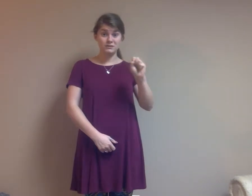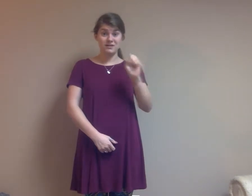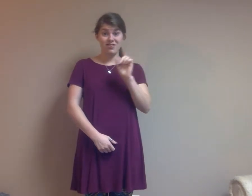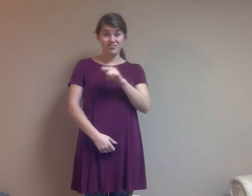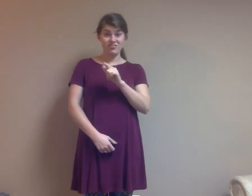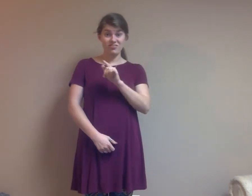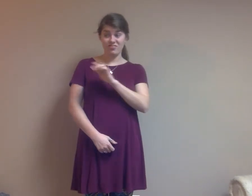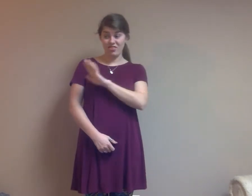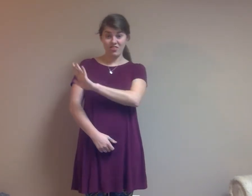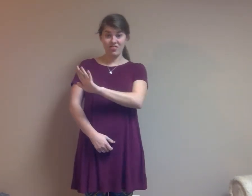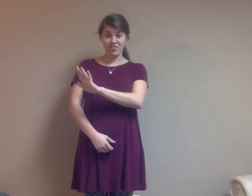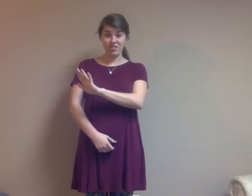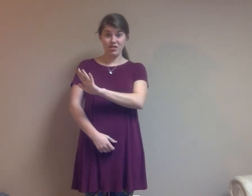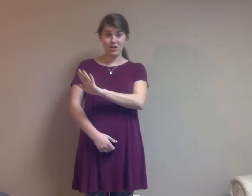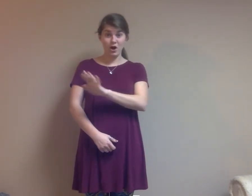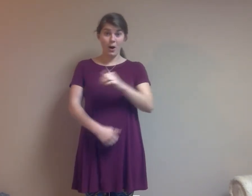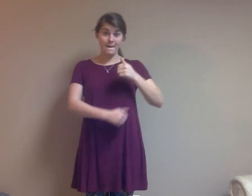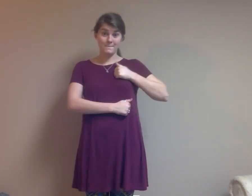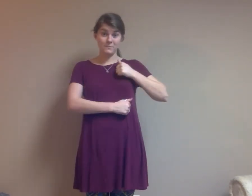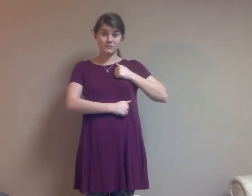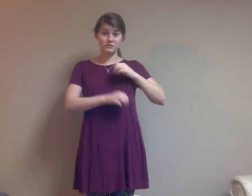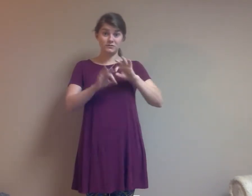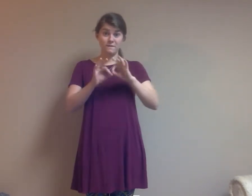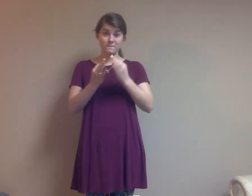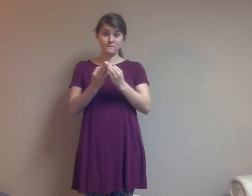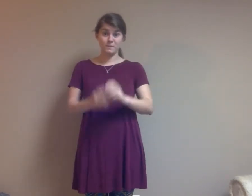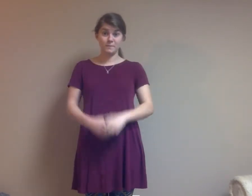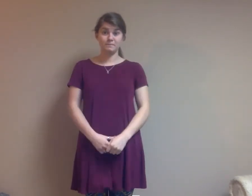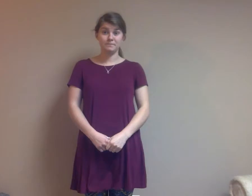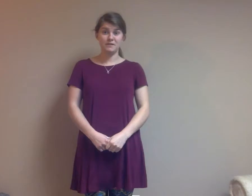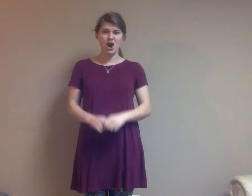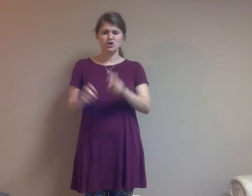They've already sent their 11-year-old son, Alex, to boarding school to give him some stability.